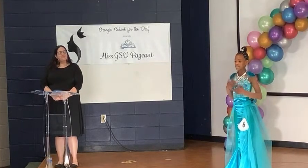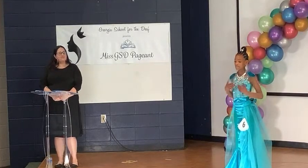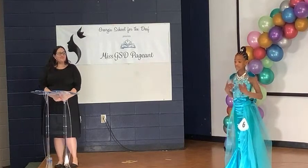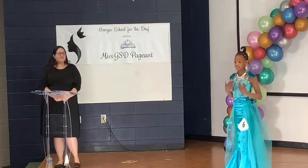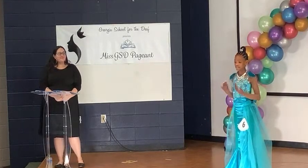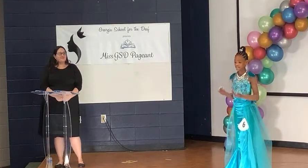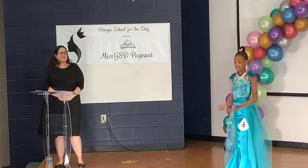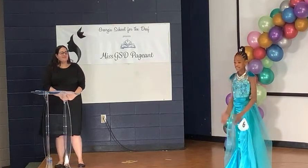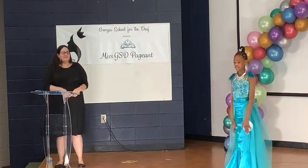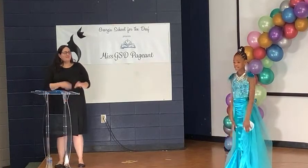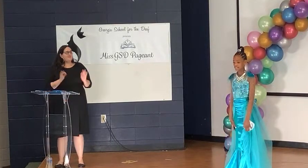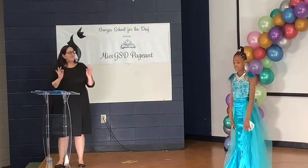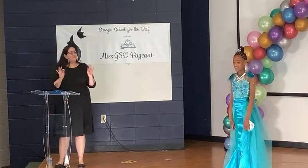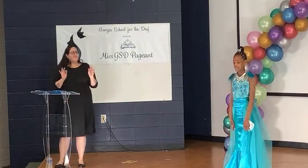And my family makes me happy.